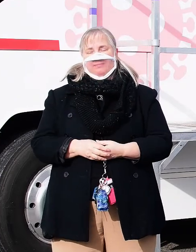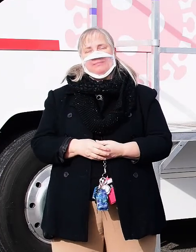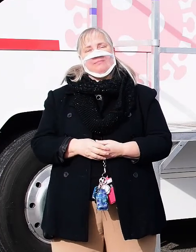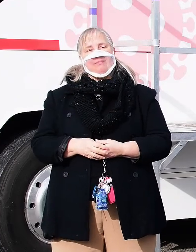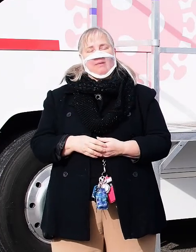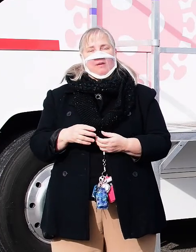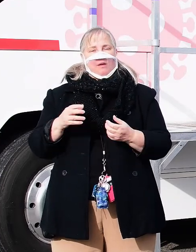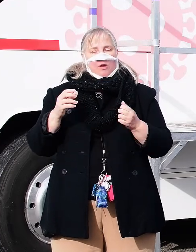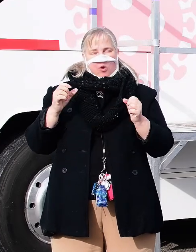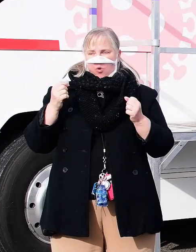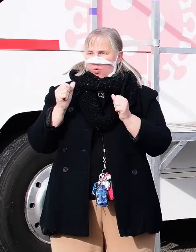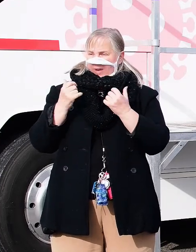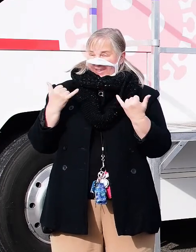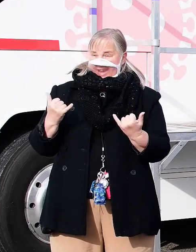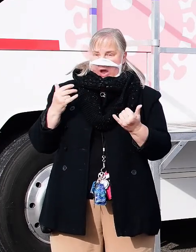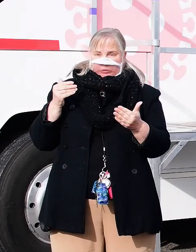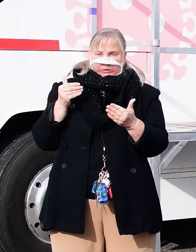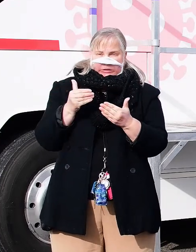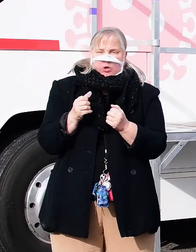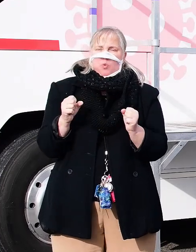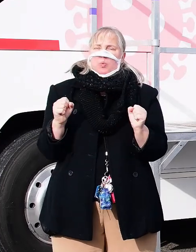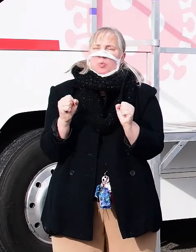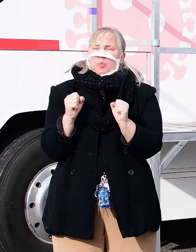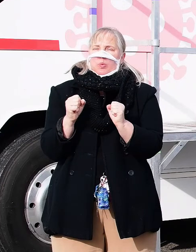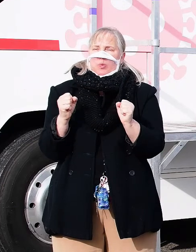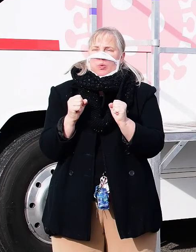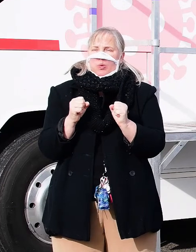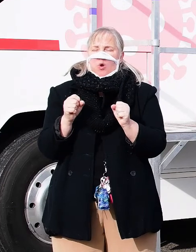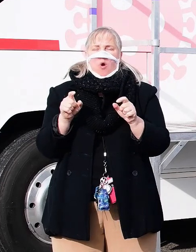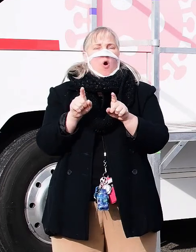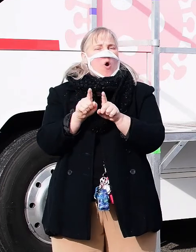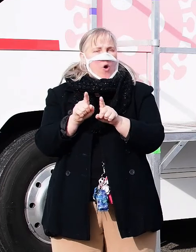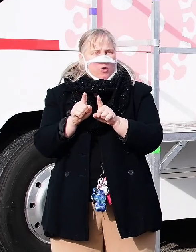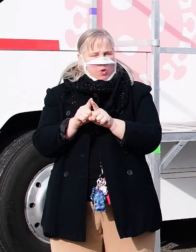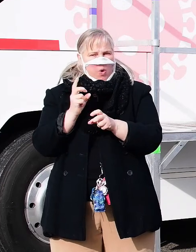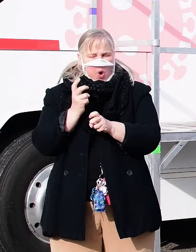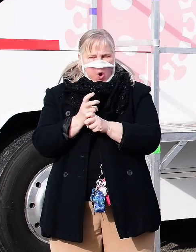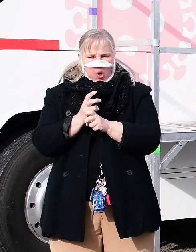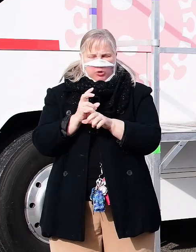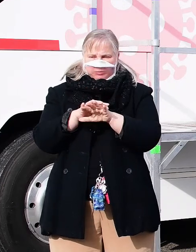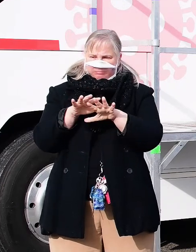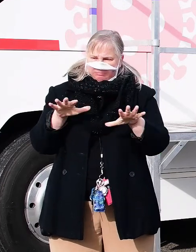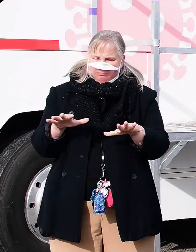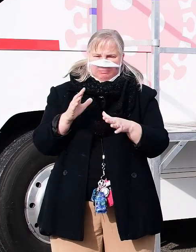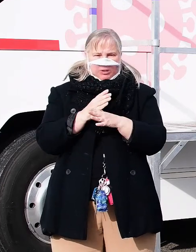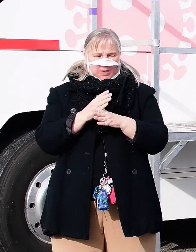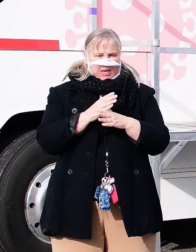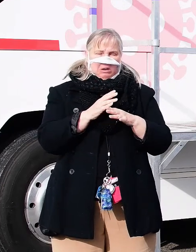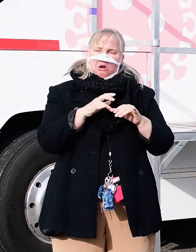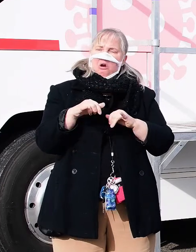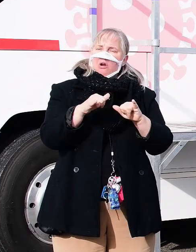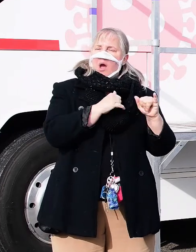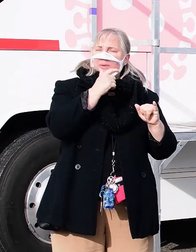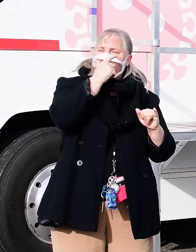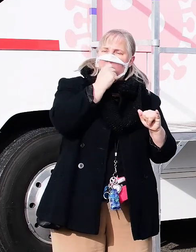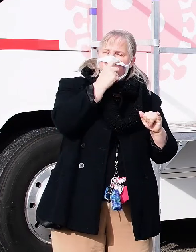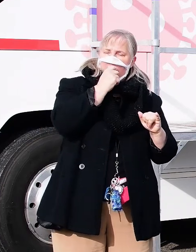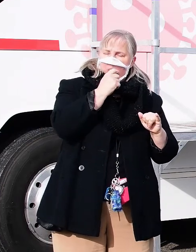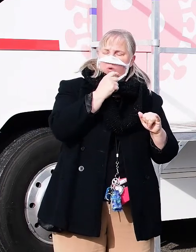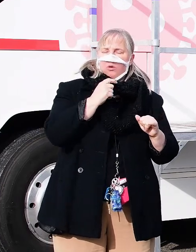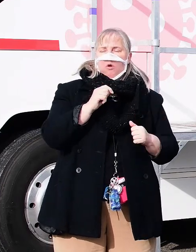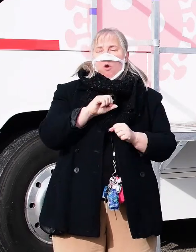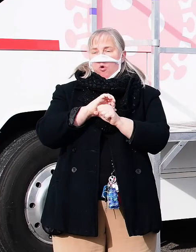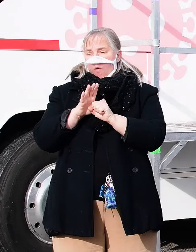With the winter season, it can also be difficult to differentiate between the common cold,